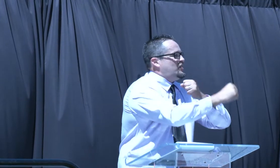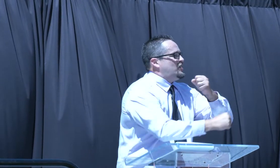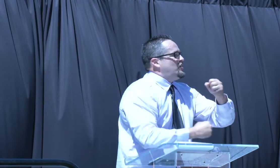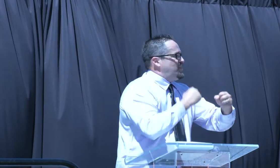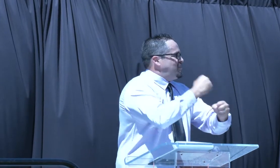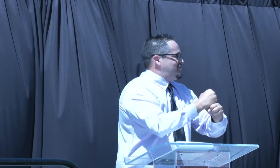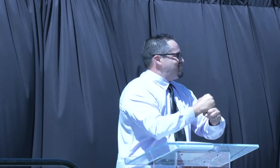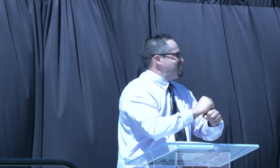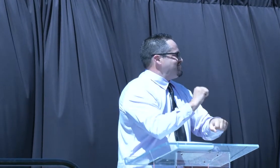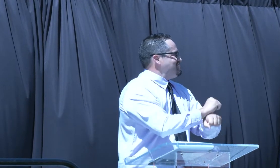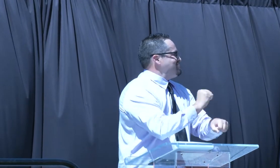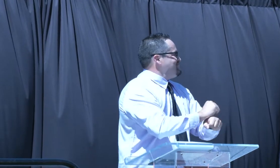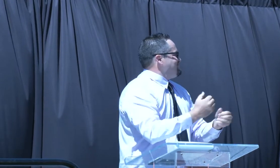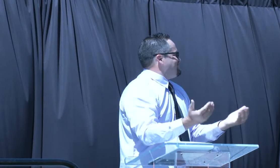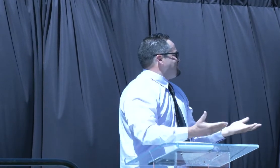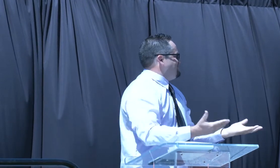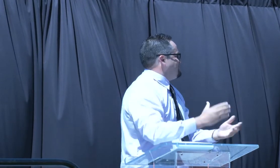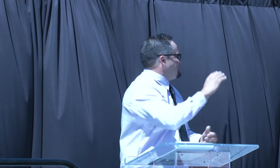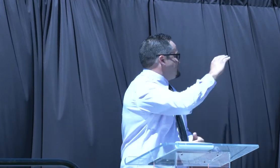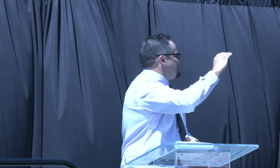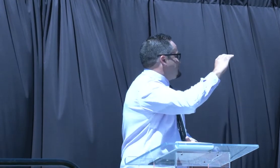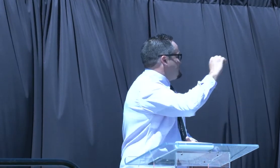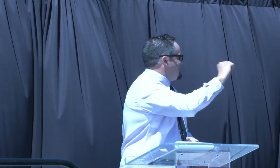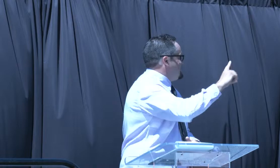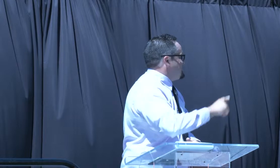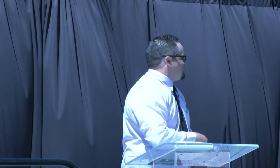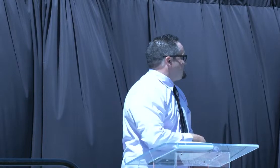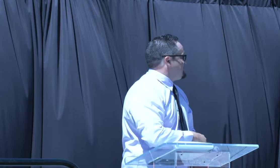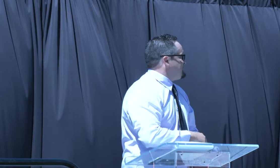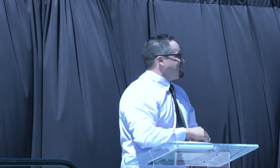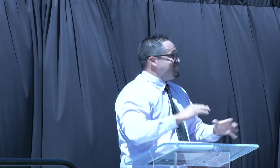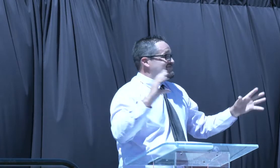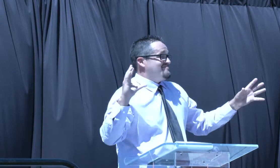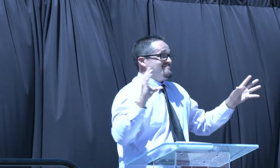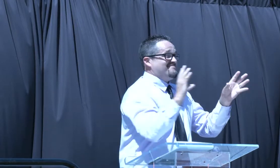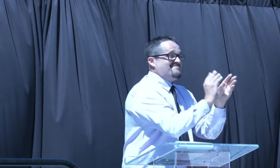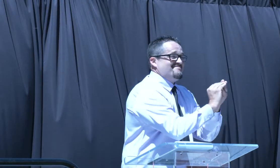This marks my 20th year here at CSD,